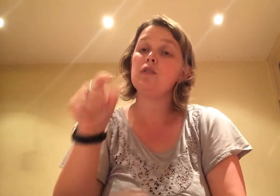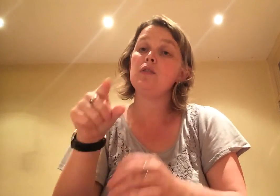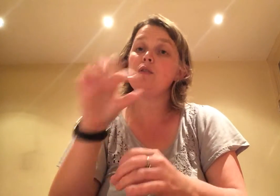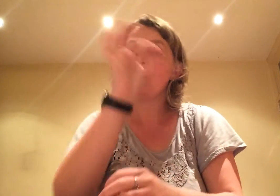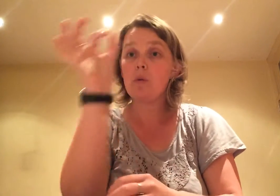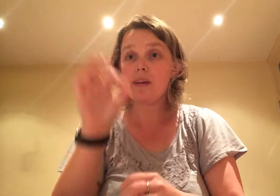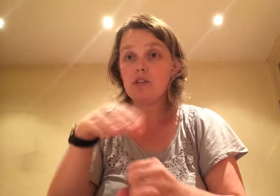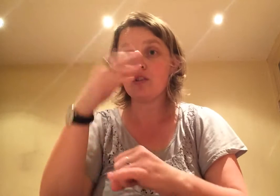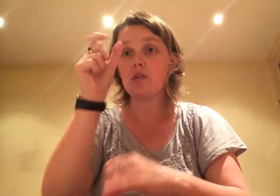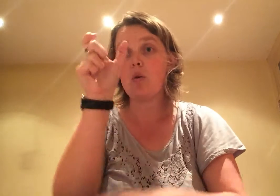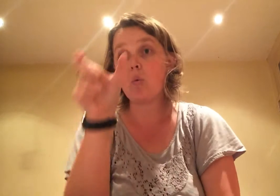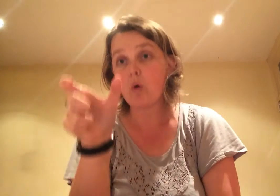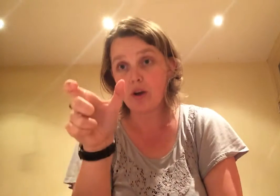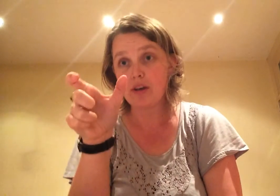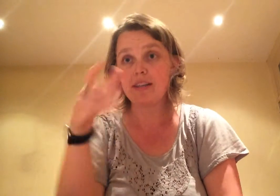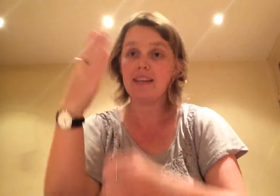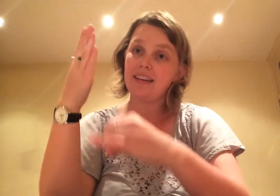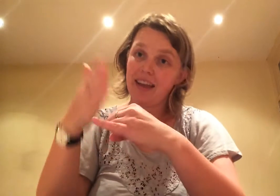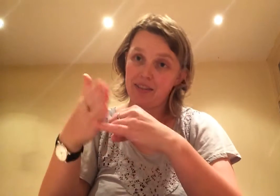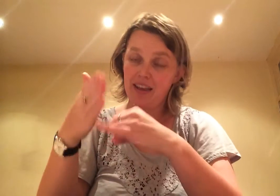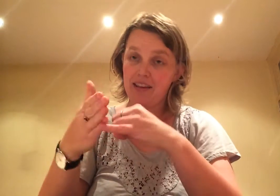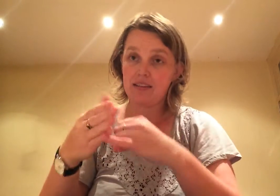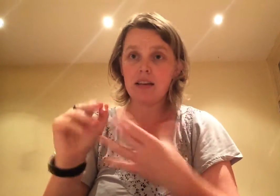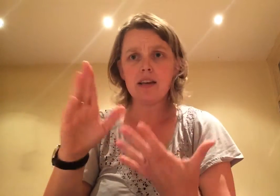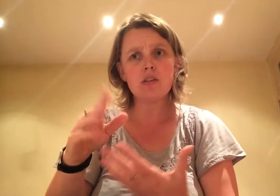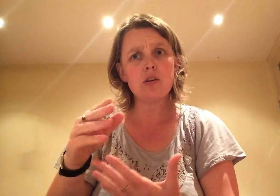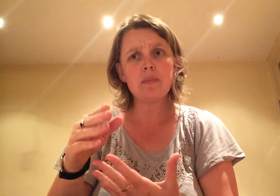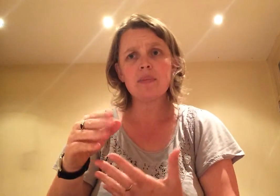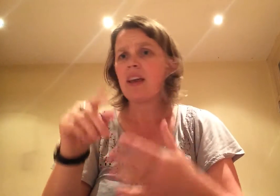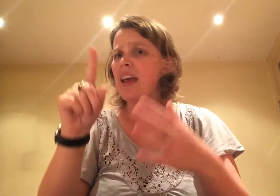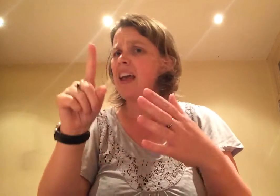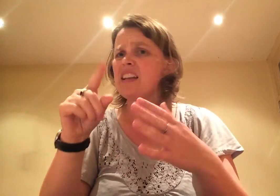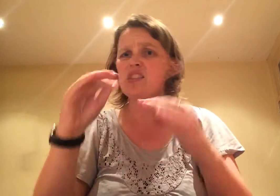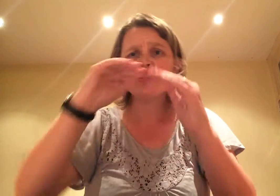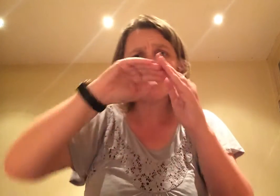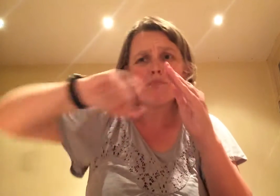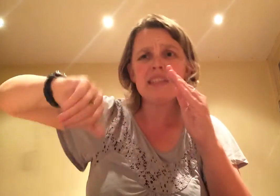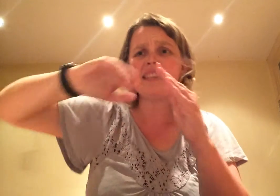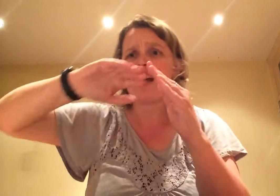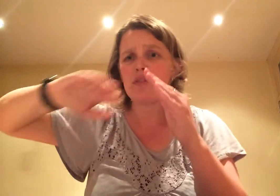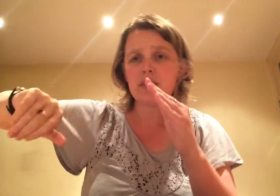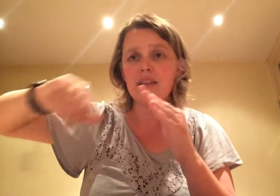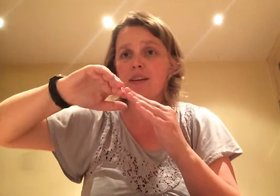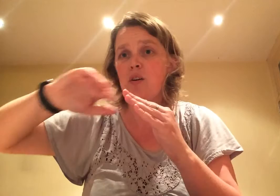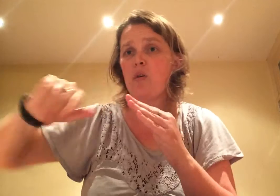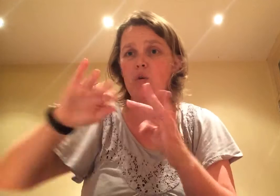do the question word at the end. So, and you sort of miss out all the